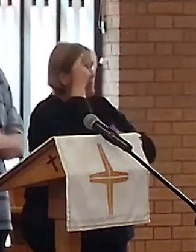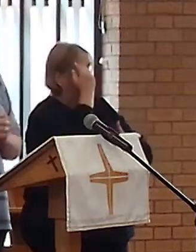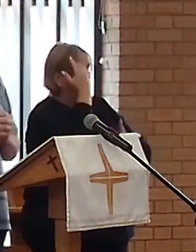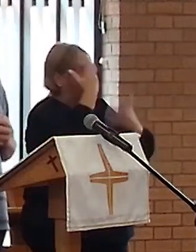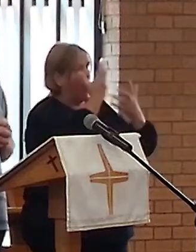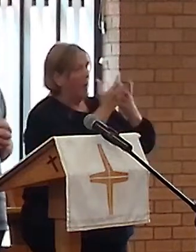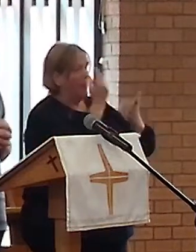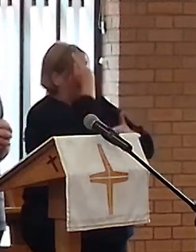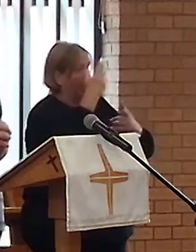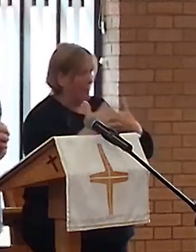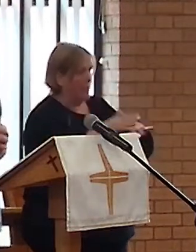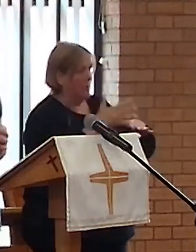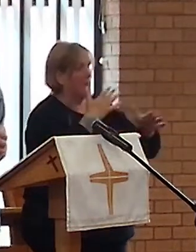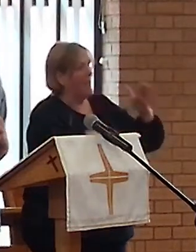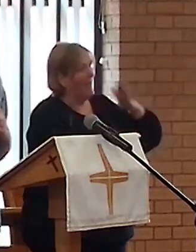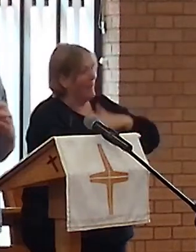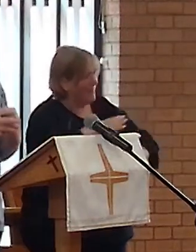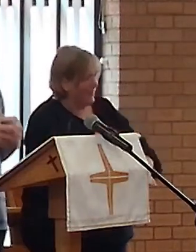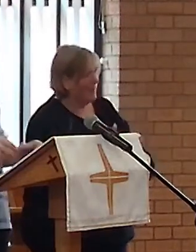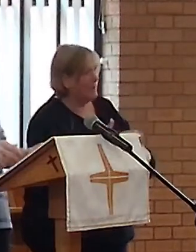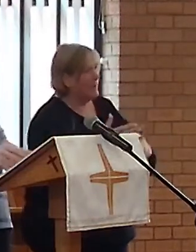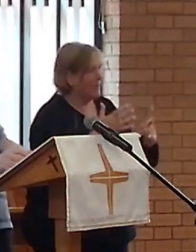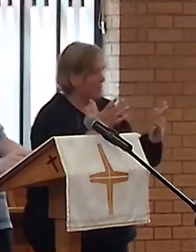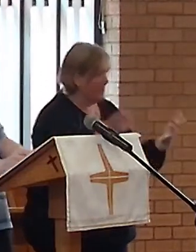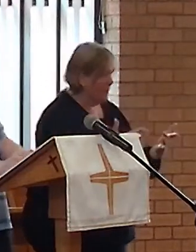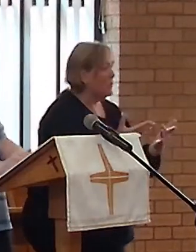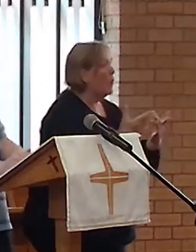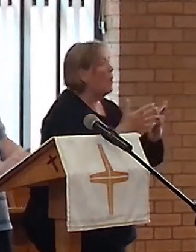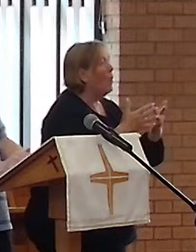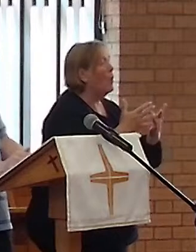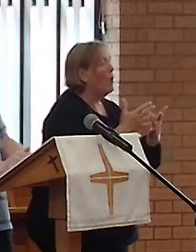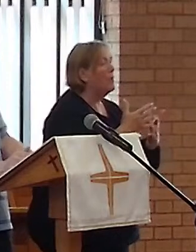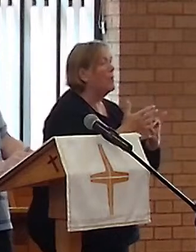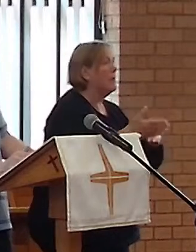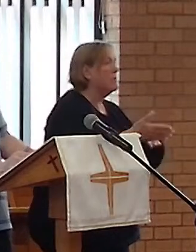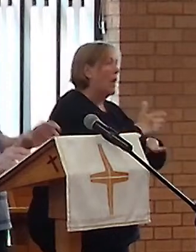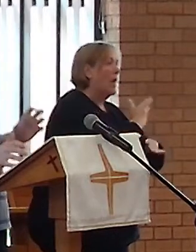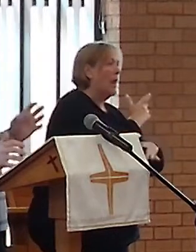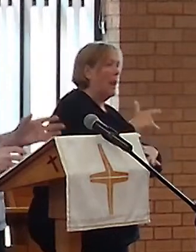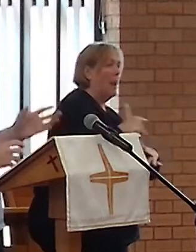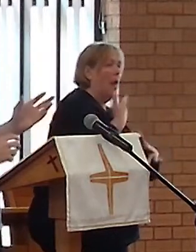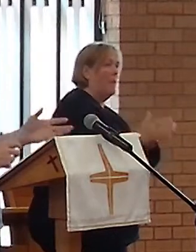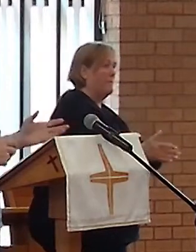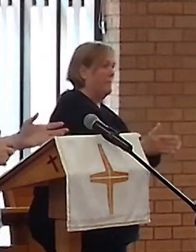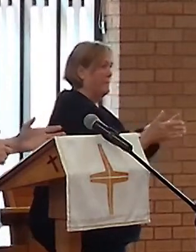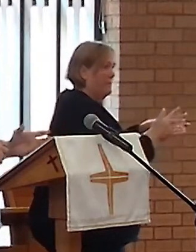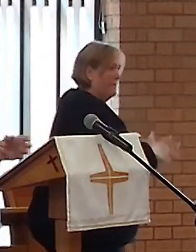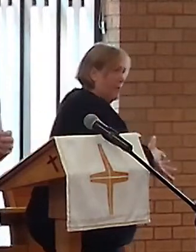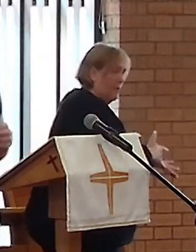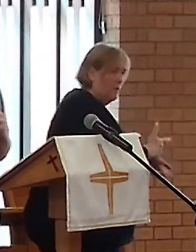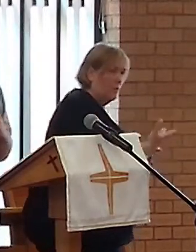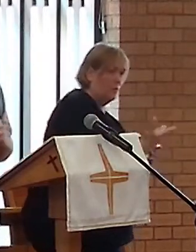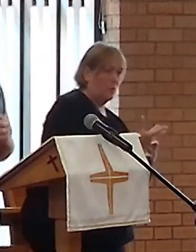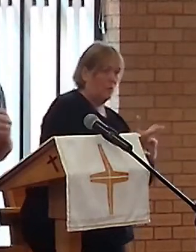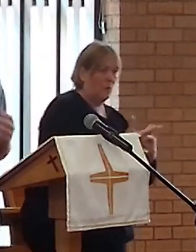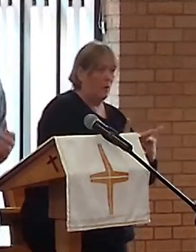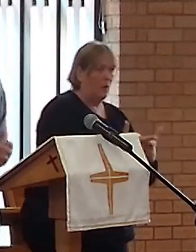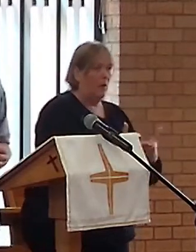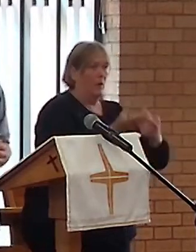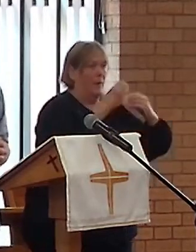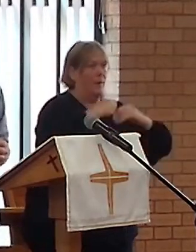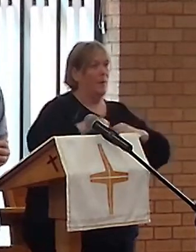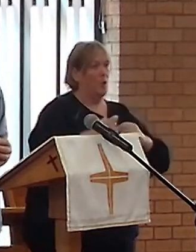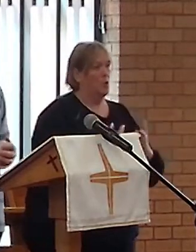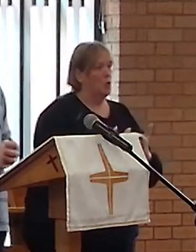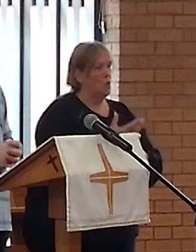put on the new. That is what he has made us. So we need to recall this by the daily renewing